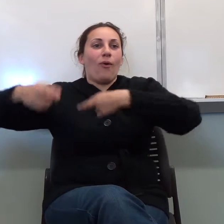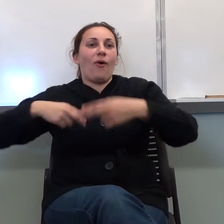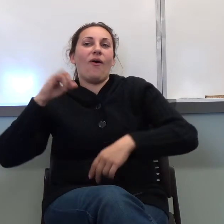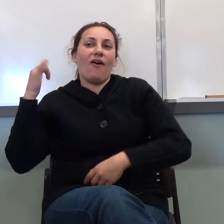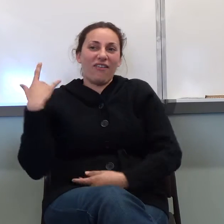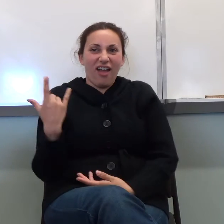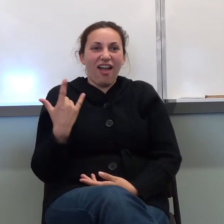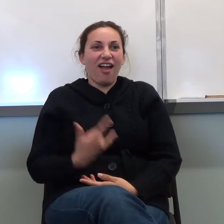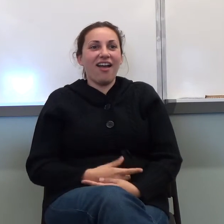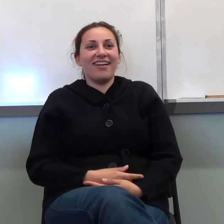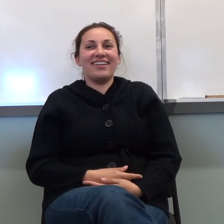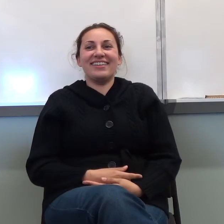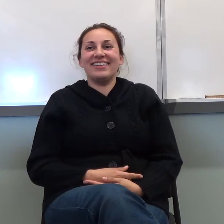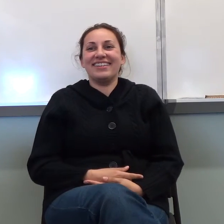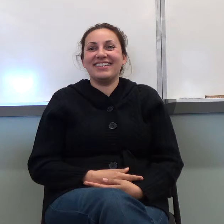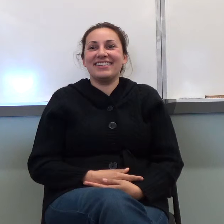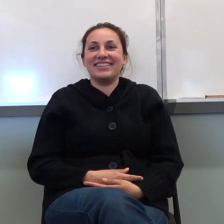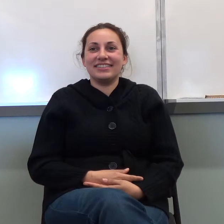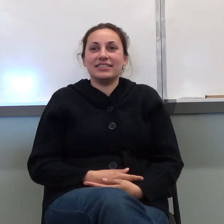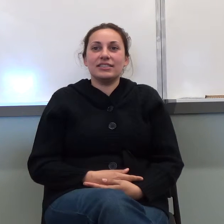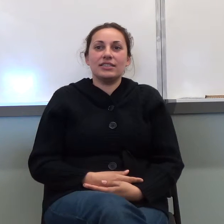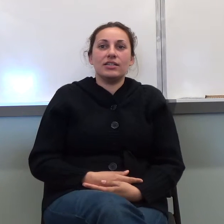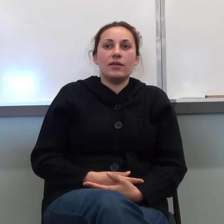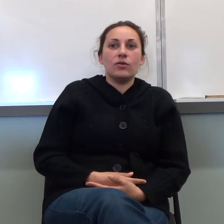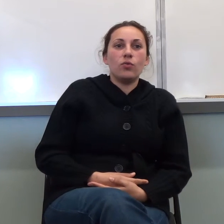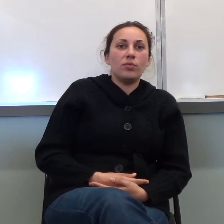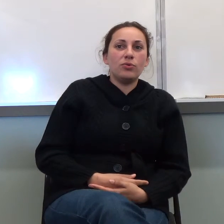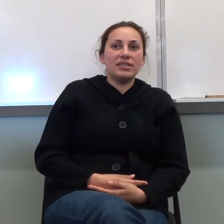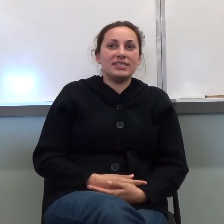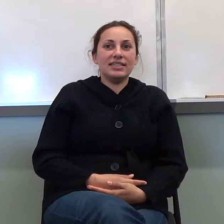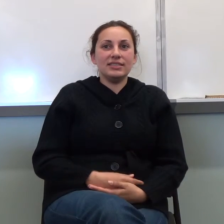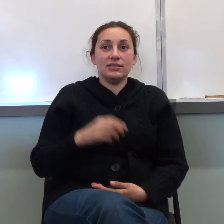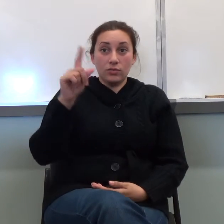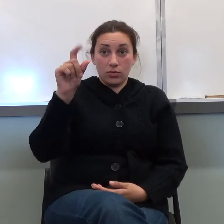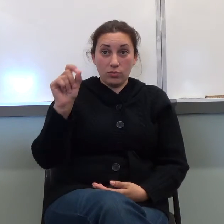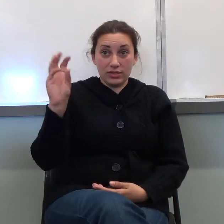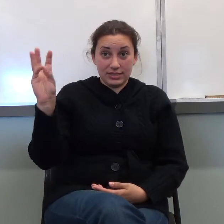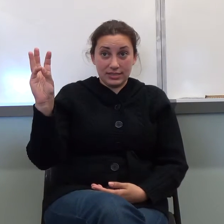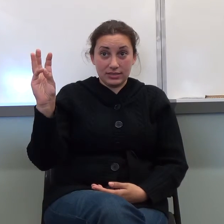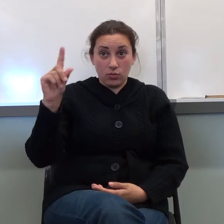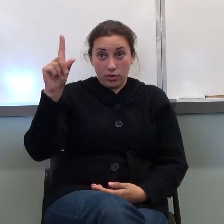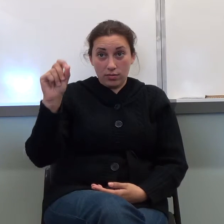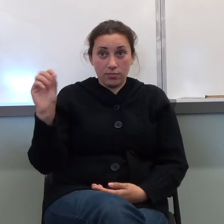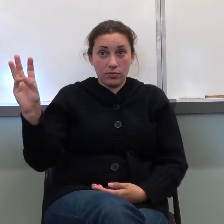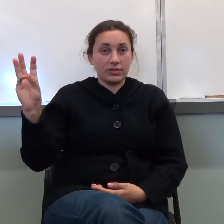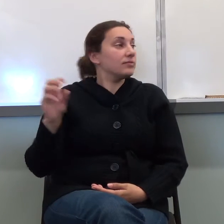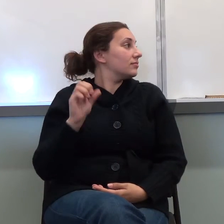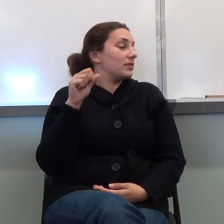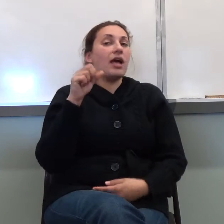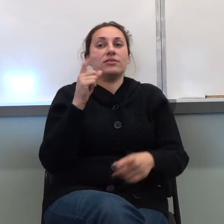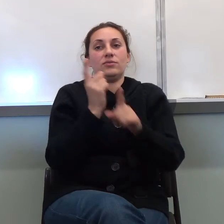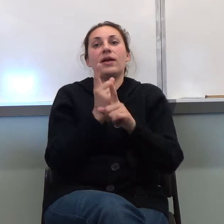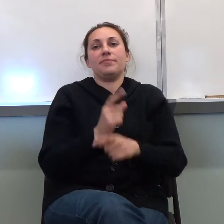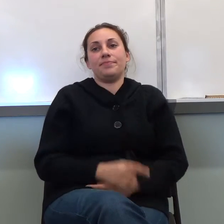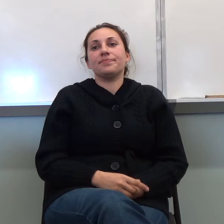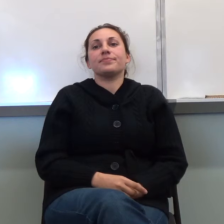fraction. So we drop the percent sign. 1.6? Yeah, that's what it'll be. And we want to multiply